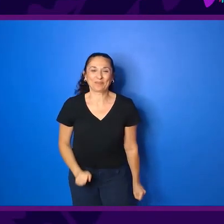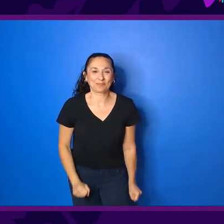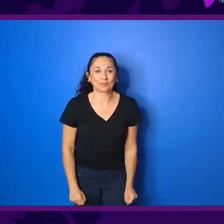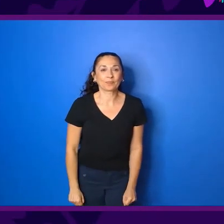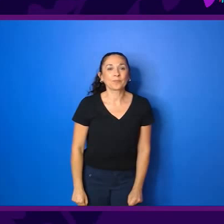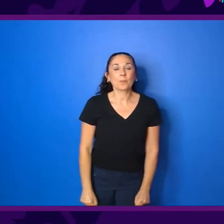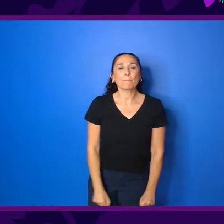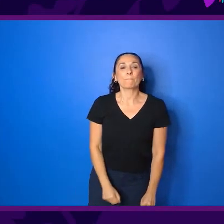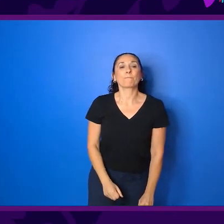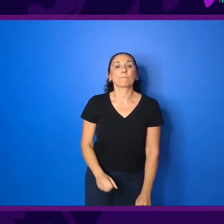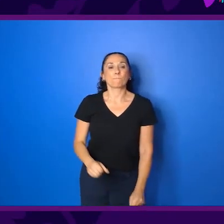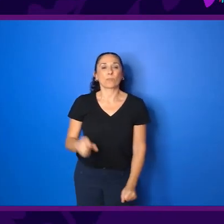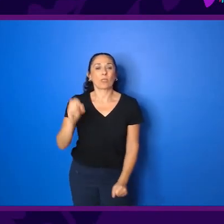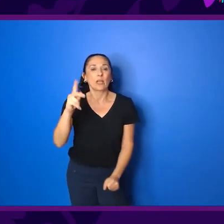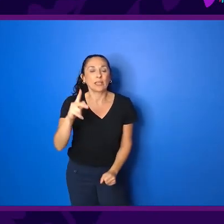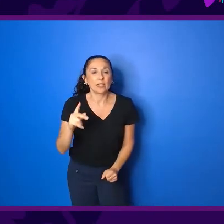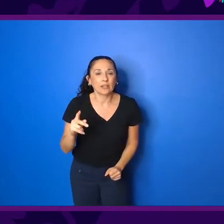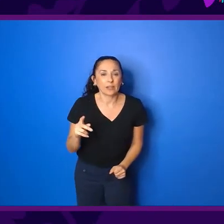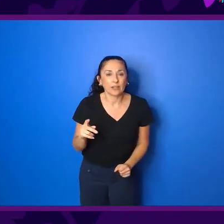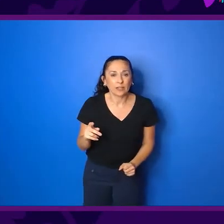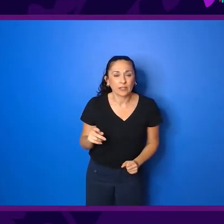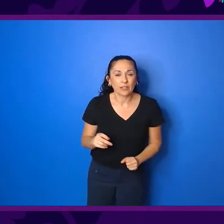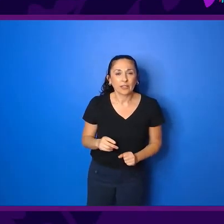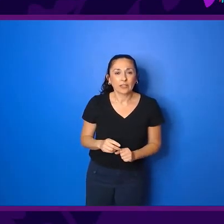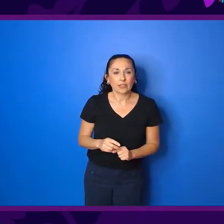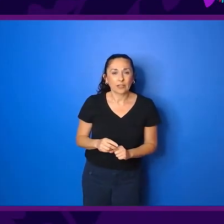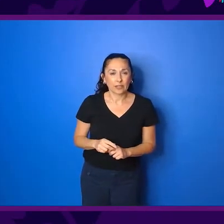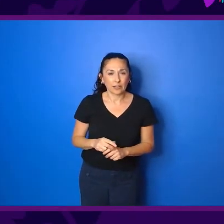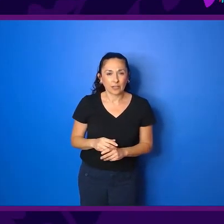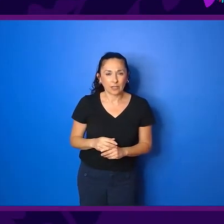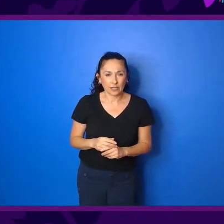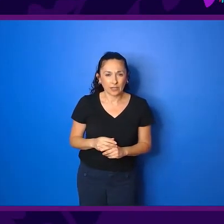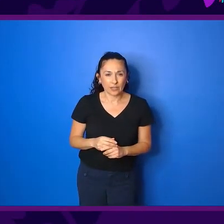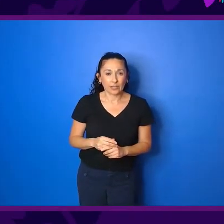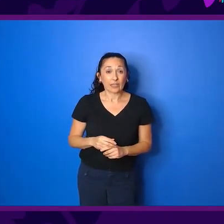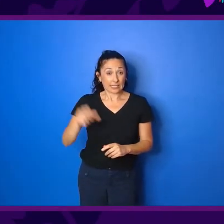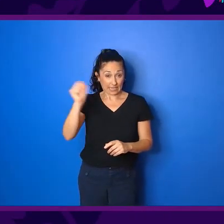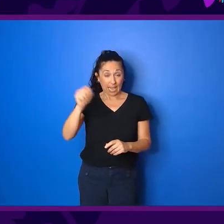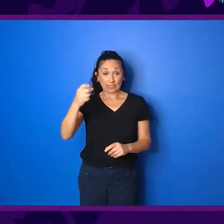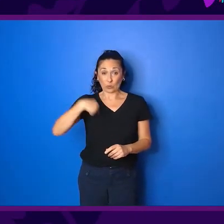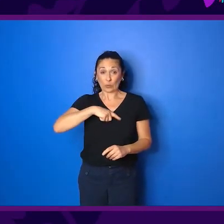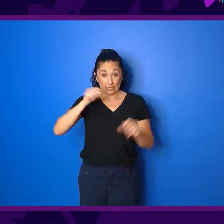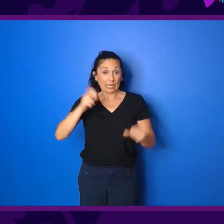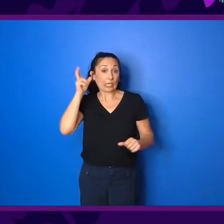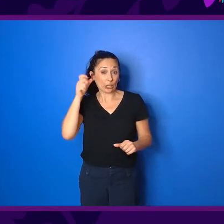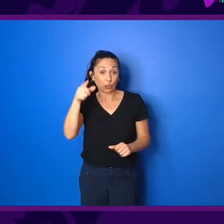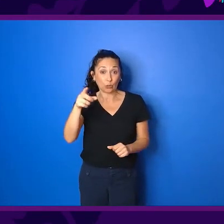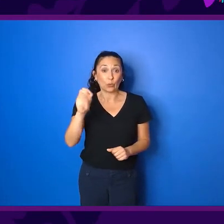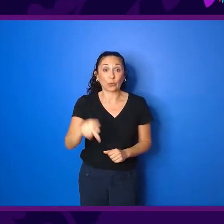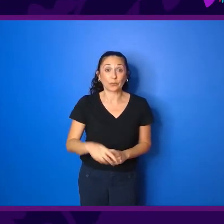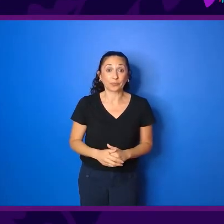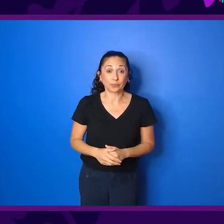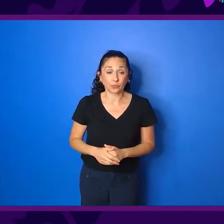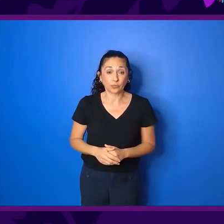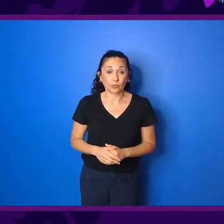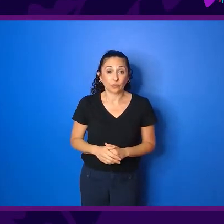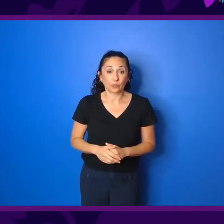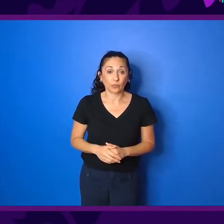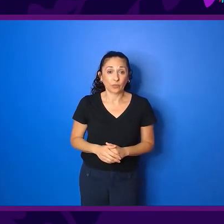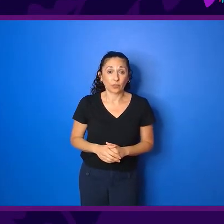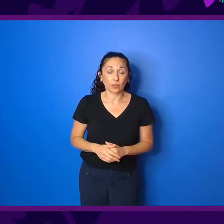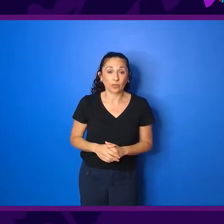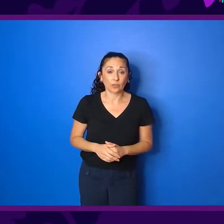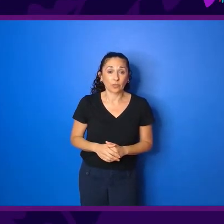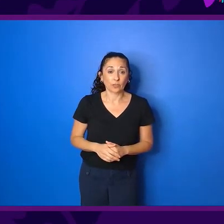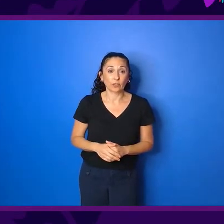All right, 1, 2. Can you all hear us? Yes, we can. Okay, awesome. All right, we're going to play